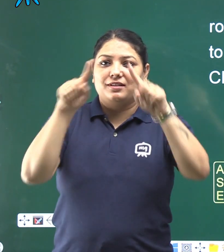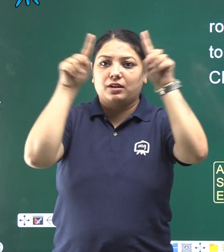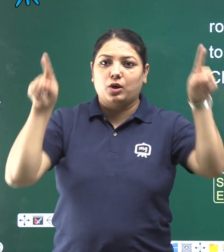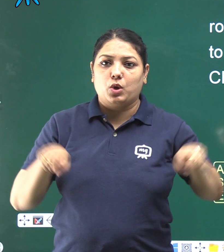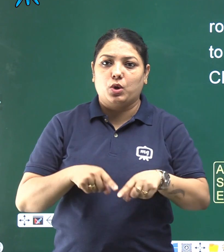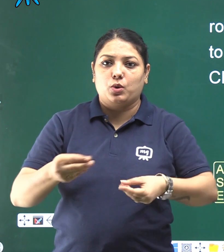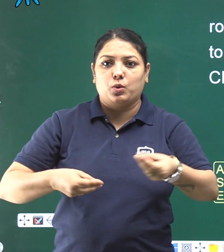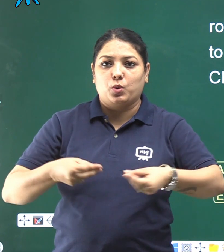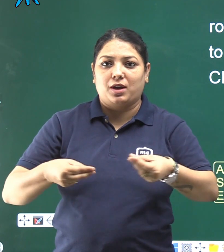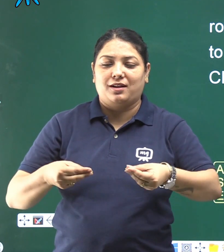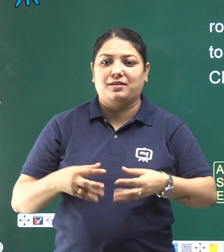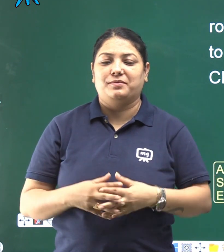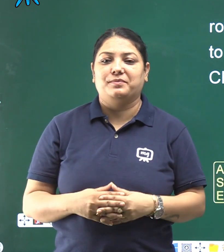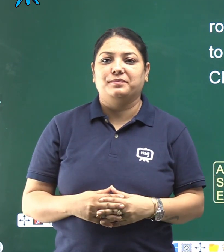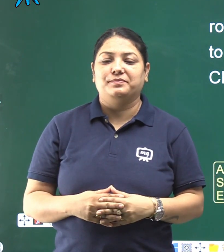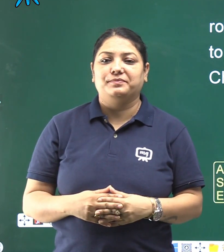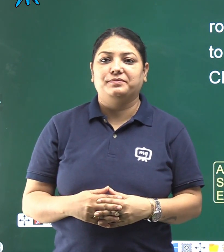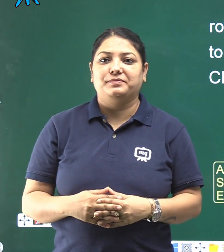dukan.